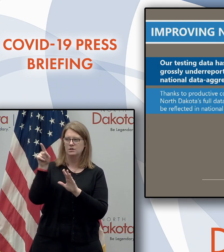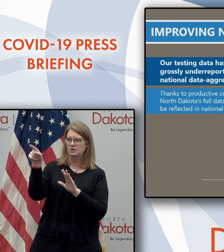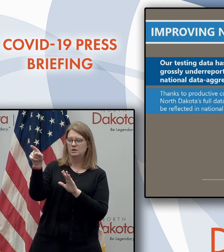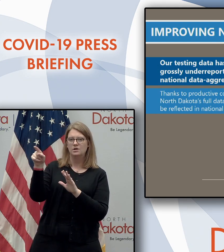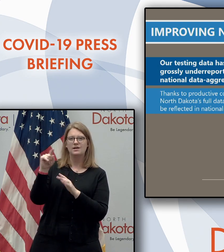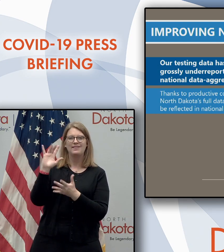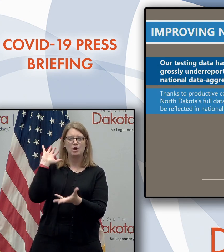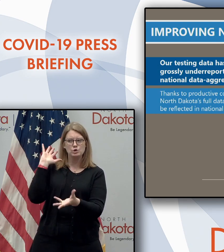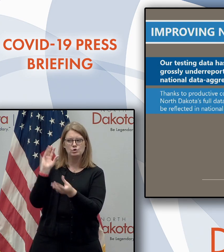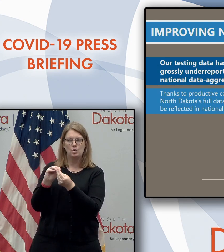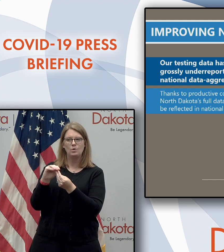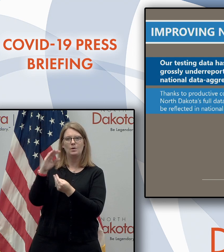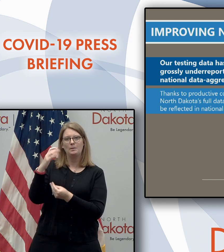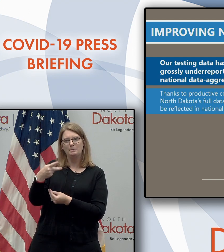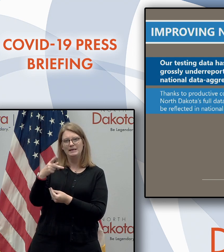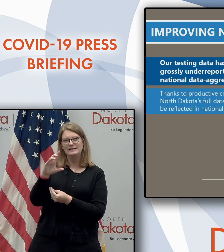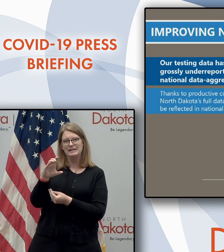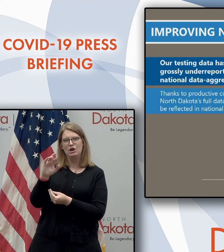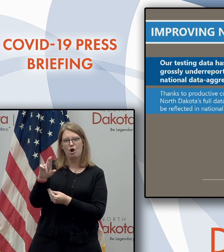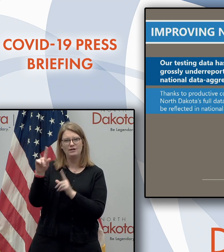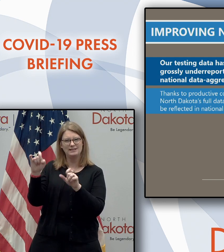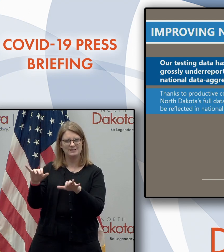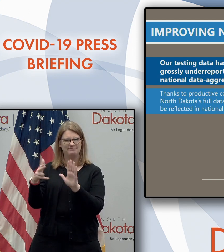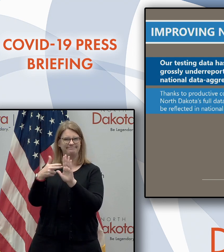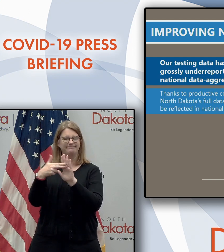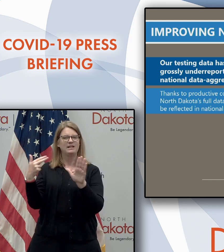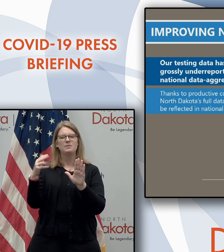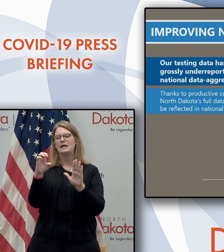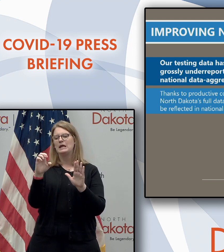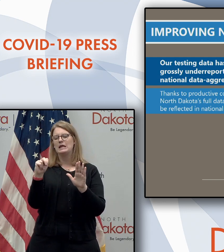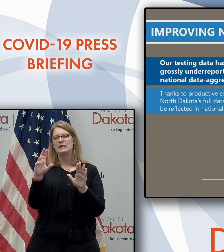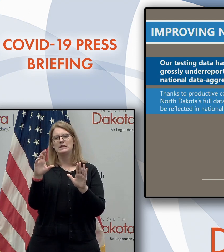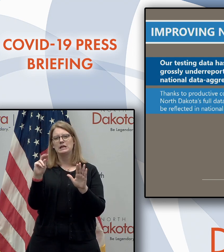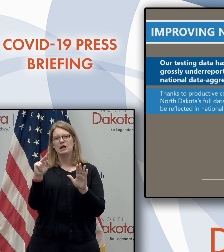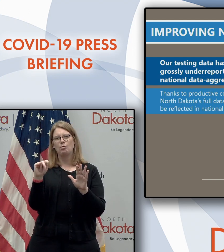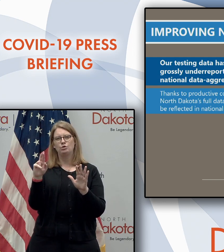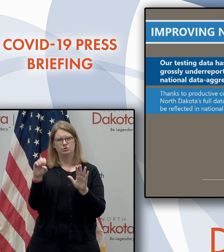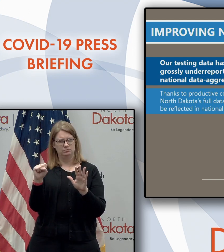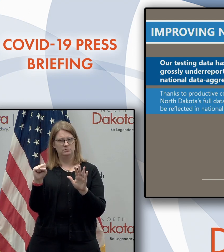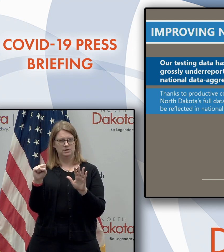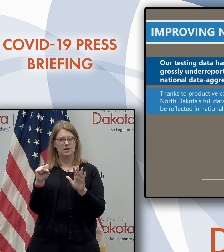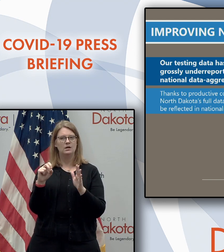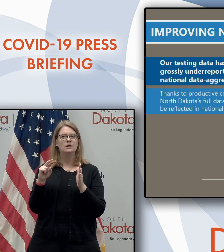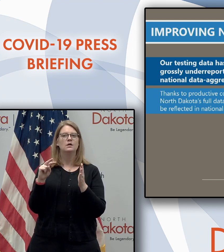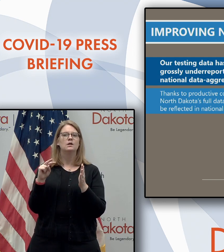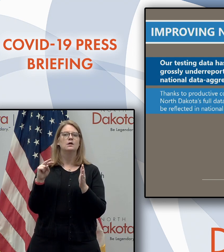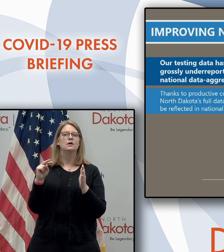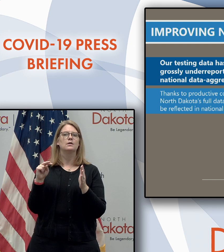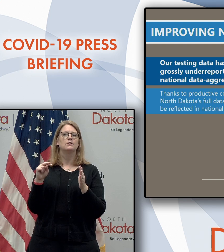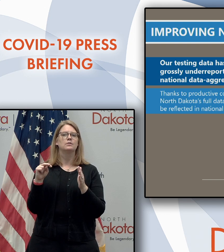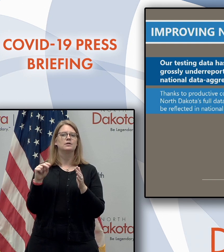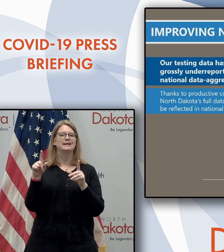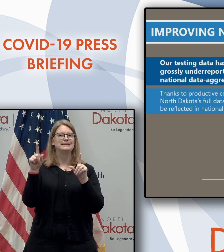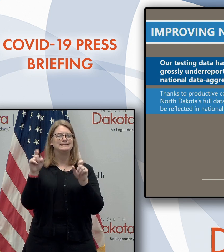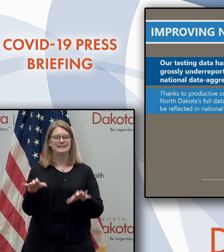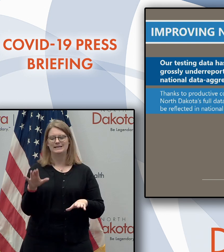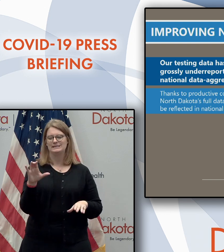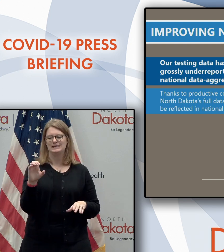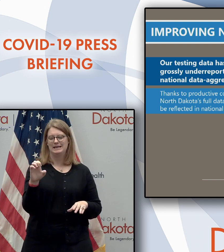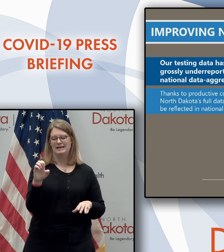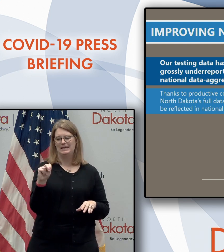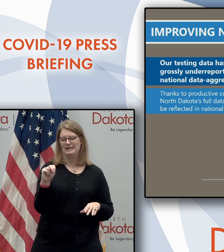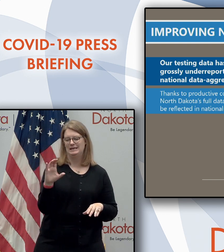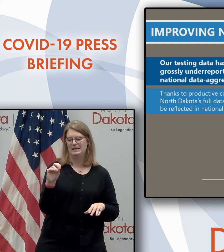total PCR tests as test encounters, in which a test encounter was